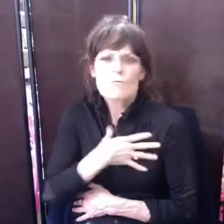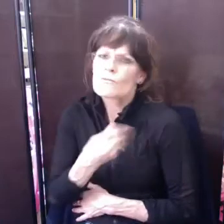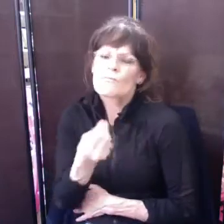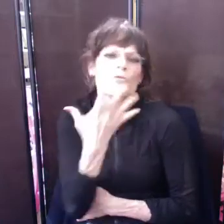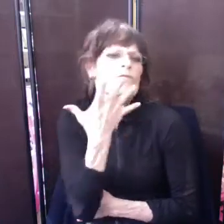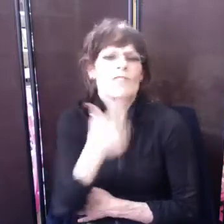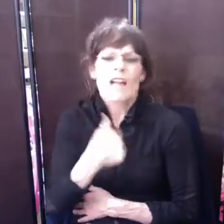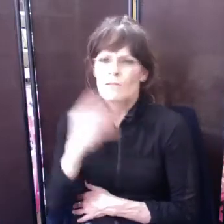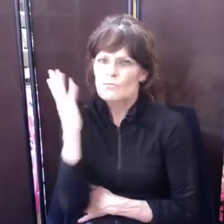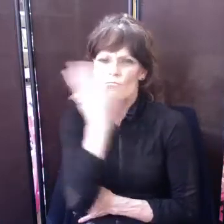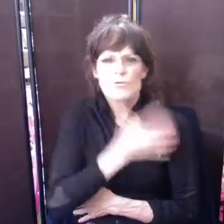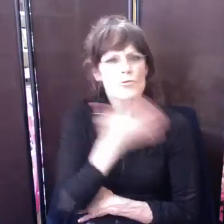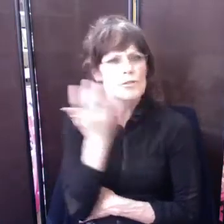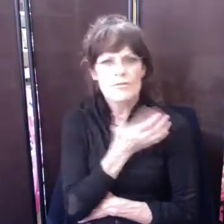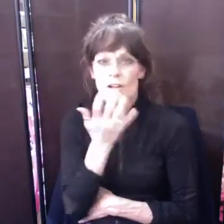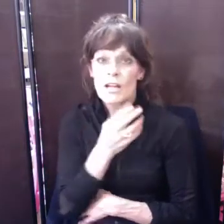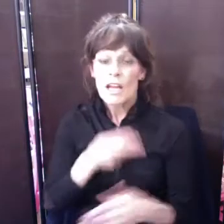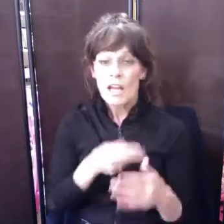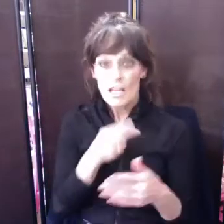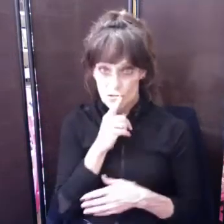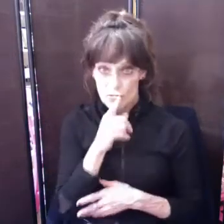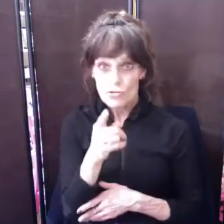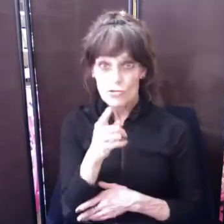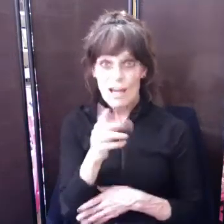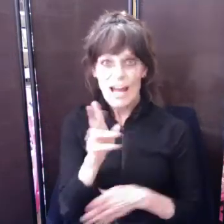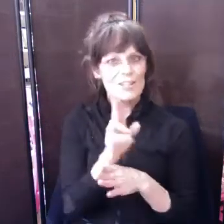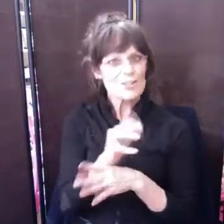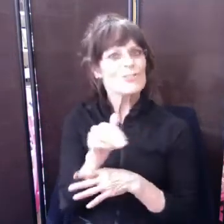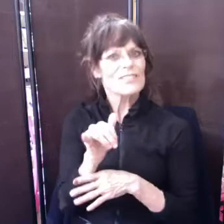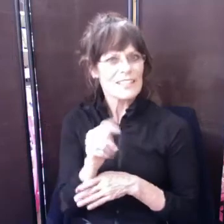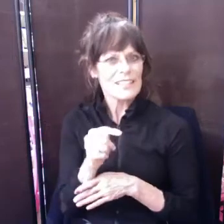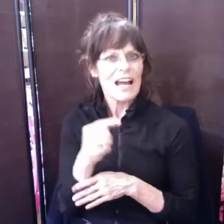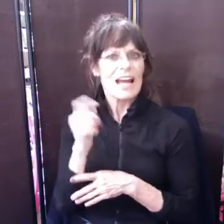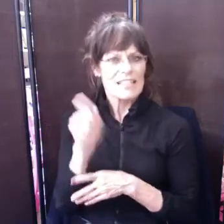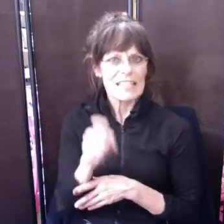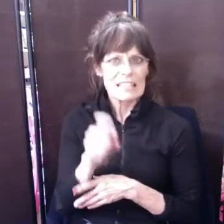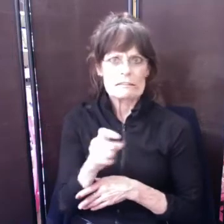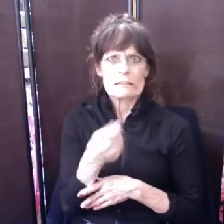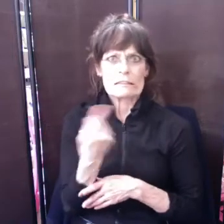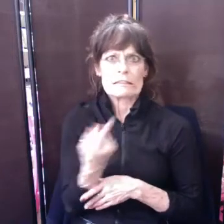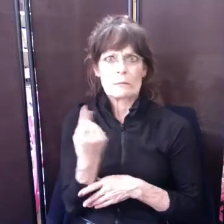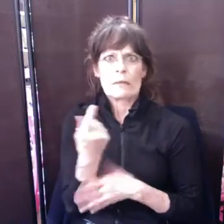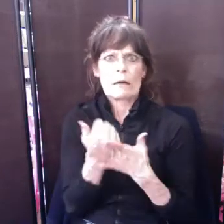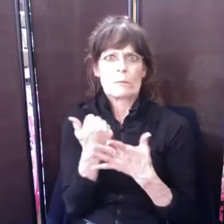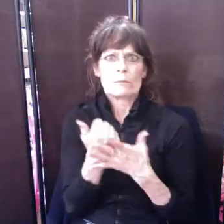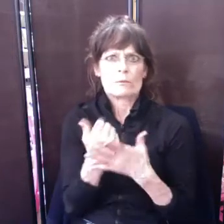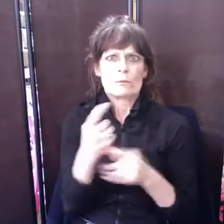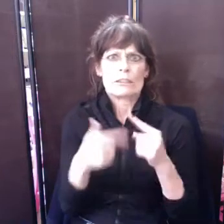And the truth is, you know, I used it because I had to. I had to get a source, you know, because when you're a teenage alcoholic, it's hard to